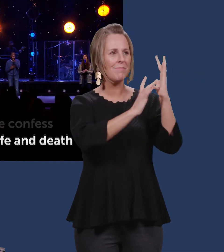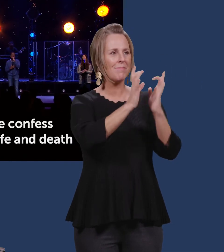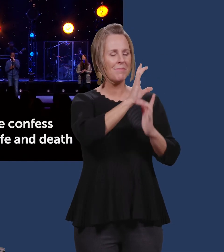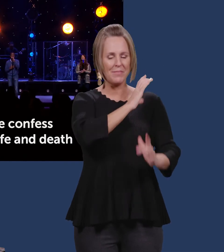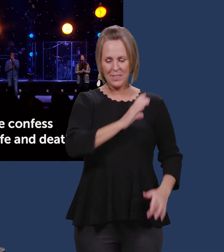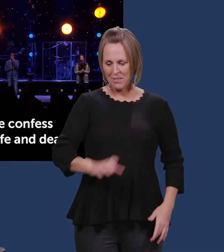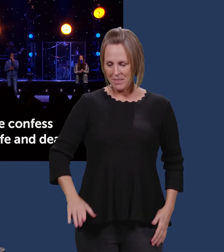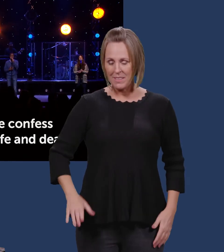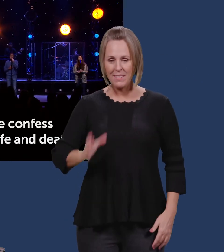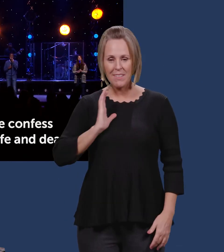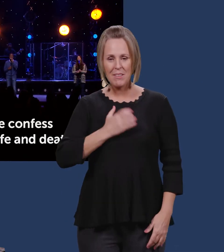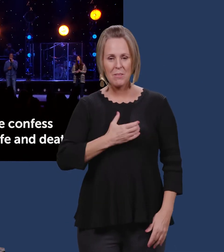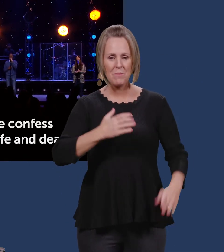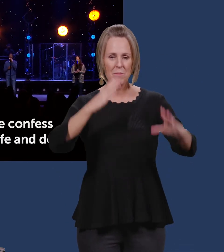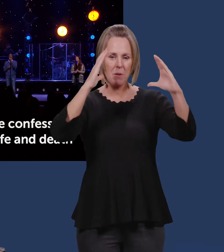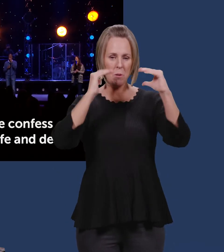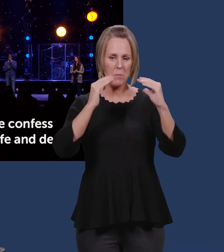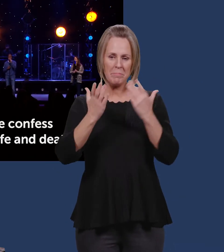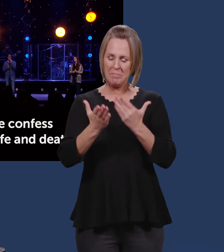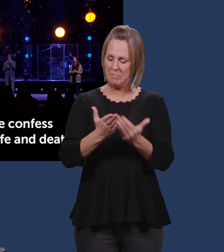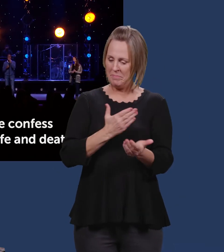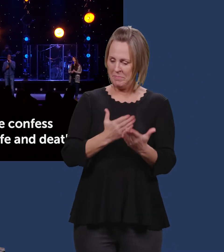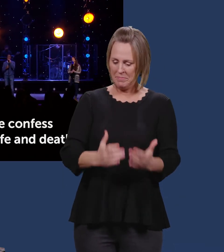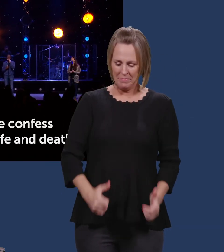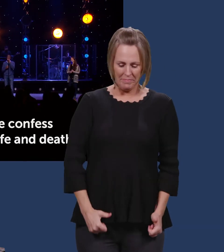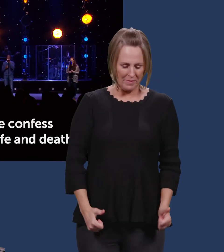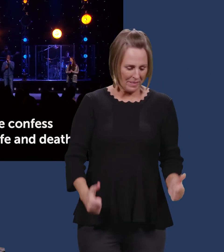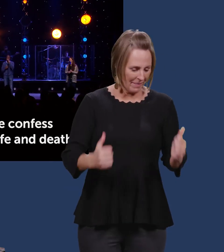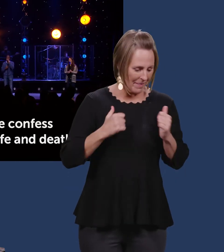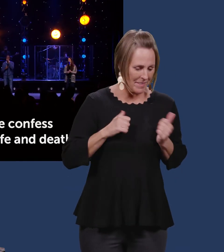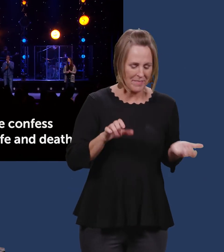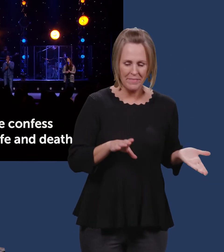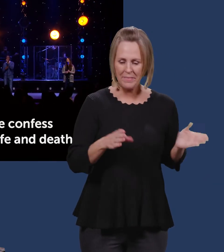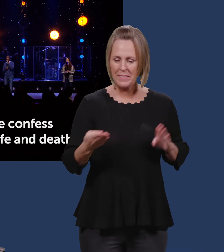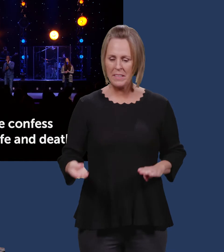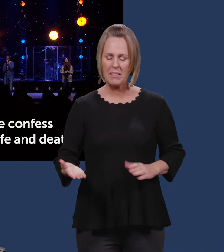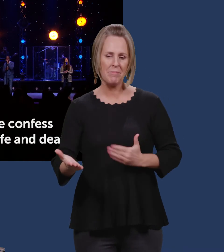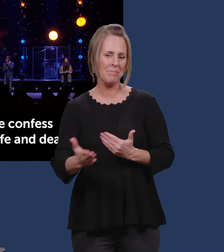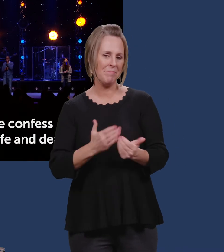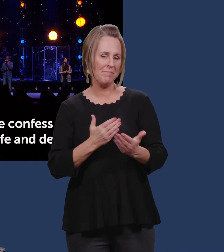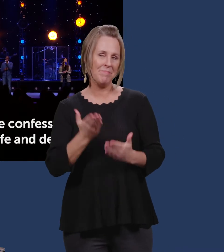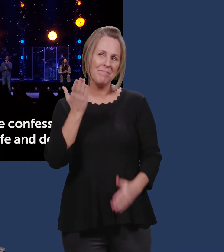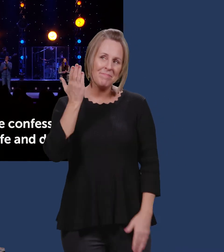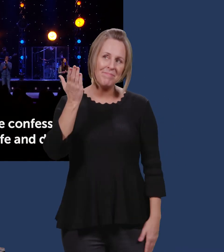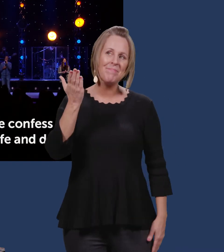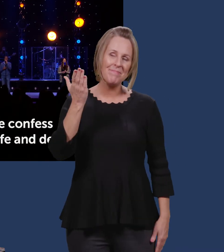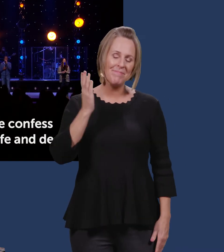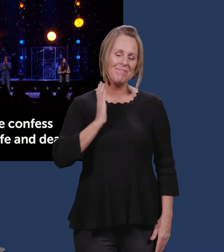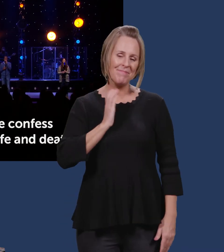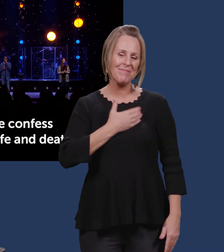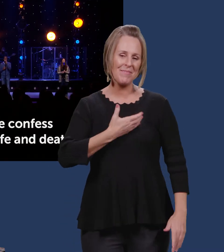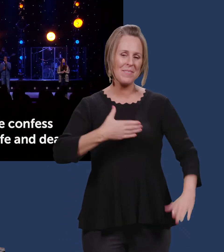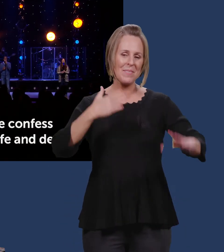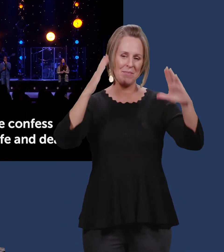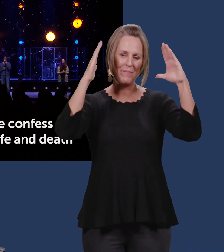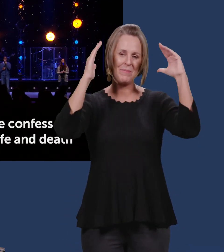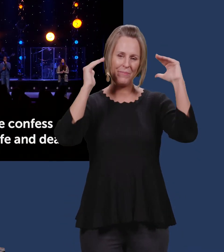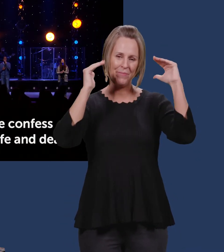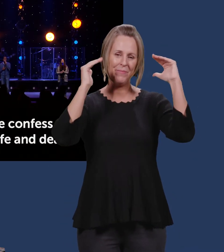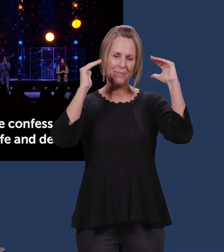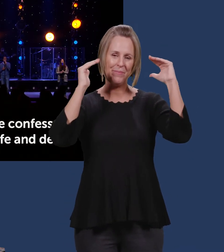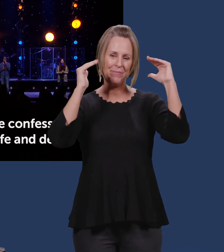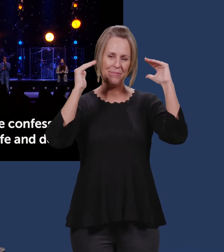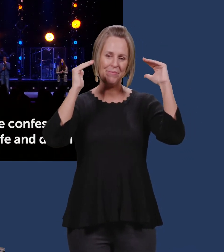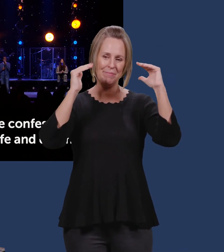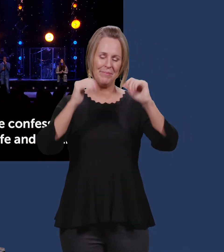and death. Now and ever we confess Christ our hope and life